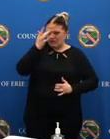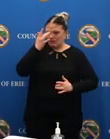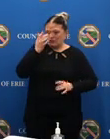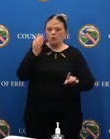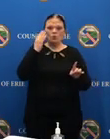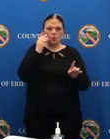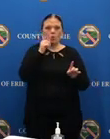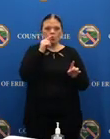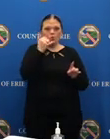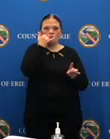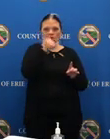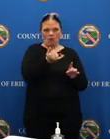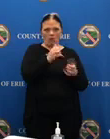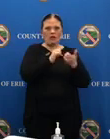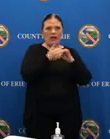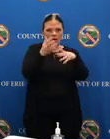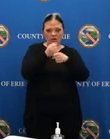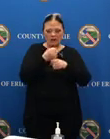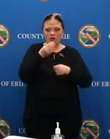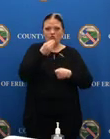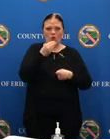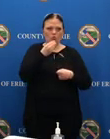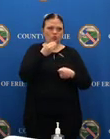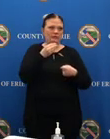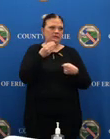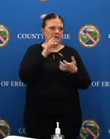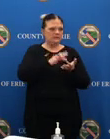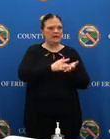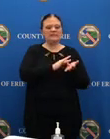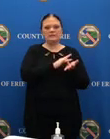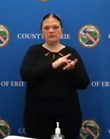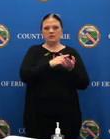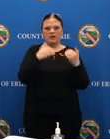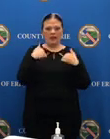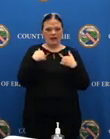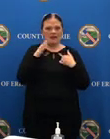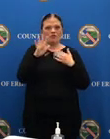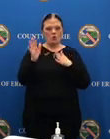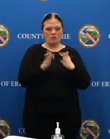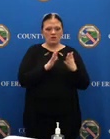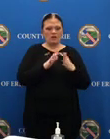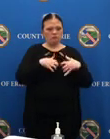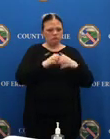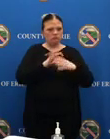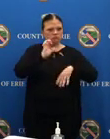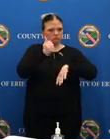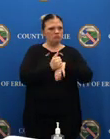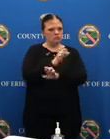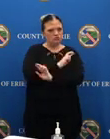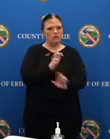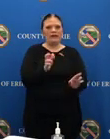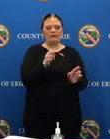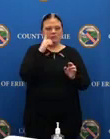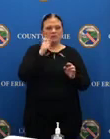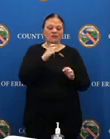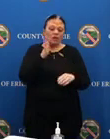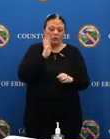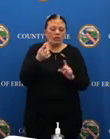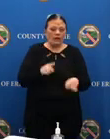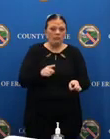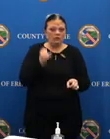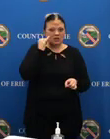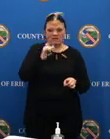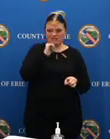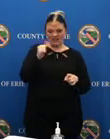to call, how to get groceries, how to get medicine, and have this plan in place already because it will happen. If it